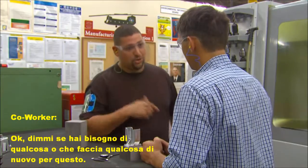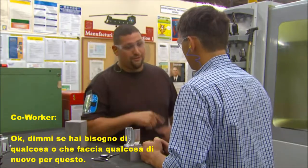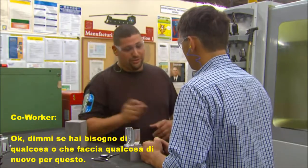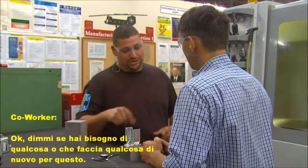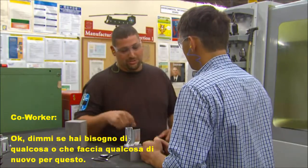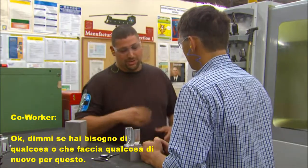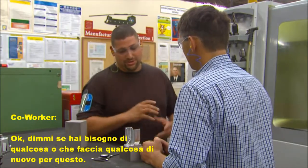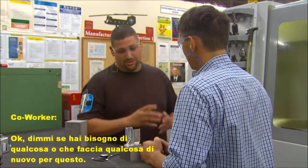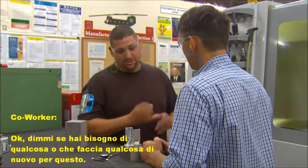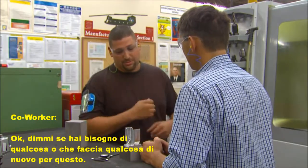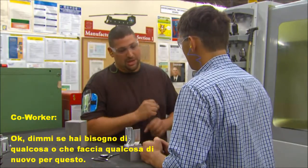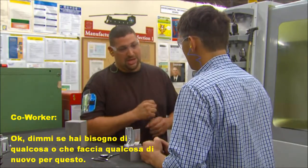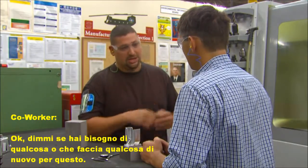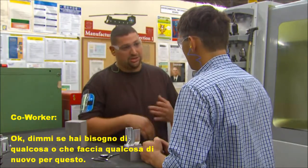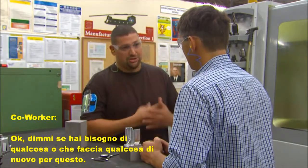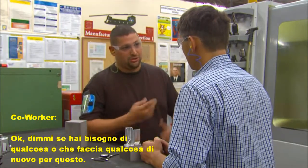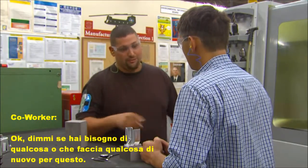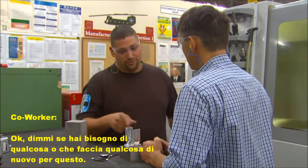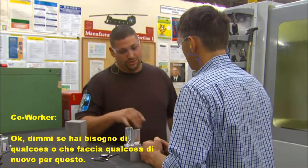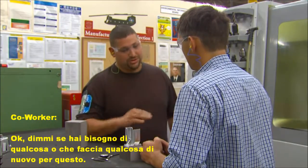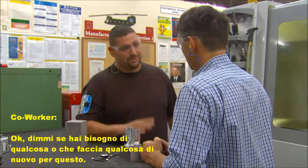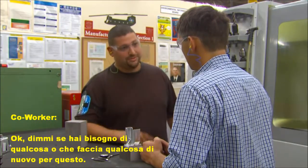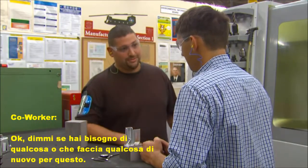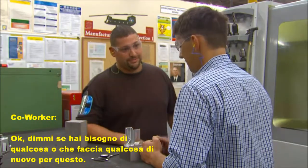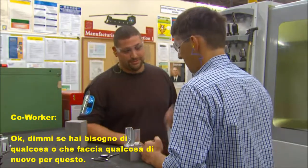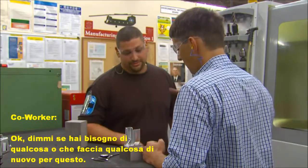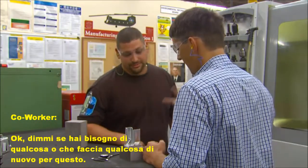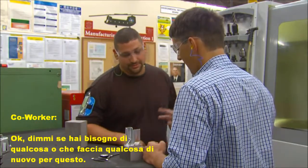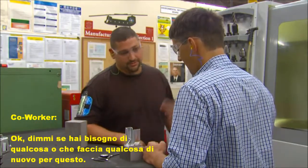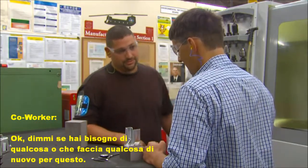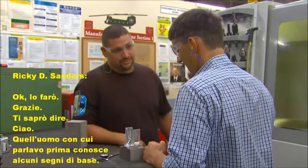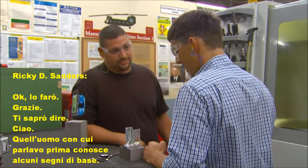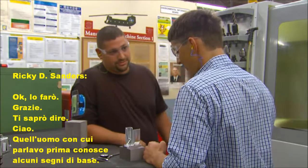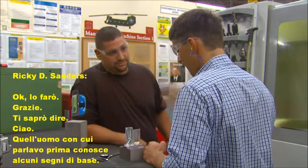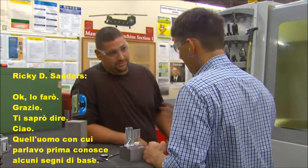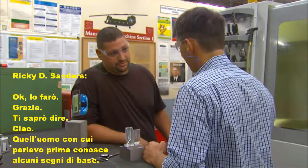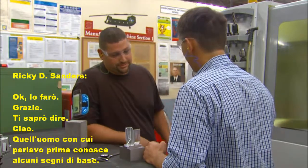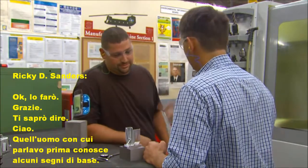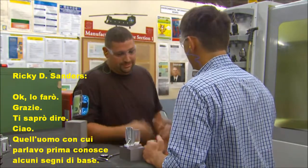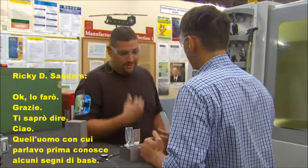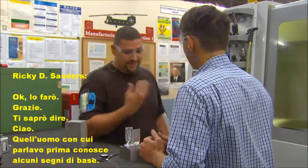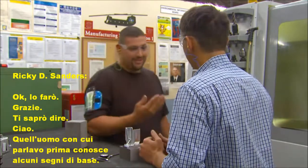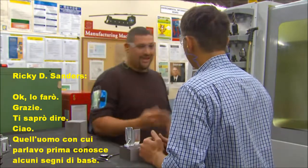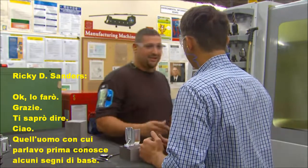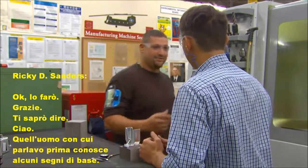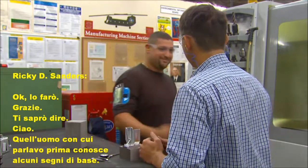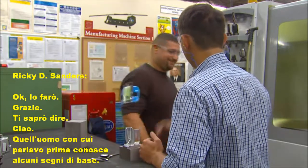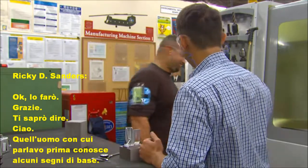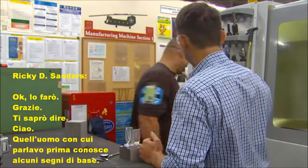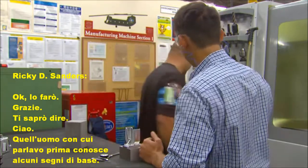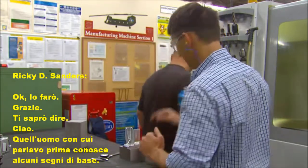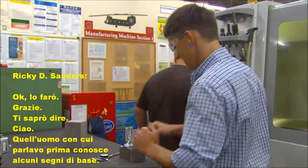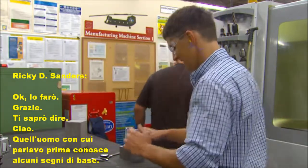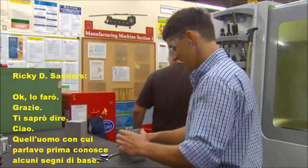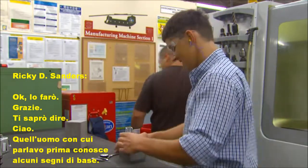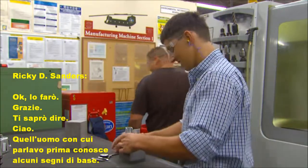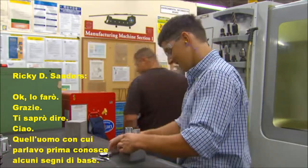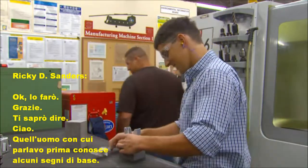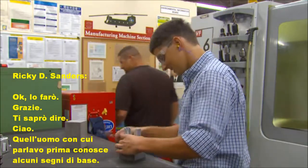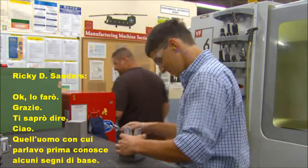Okay, let me know if you need anything, or make something new for that. Okay, I will. Thank you. I'll tell you. Bye. That man